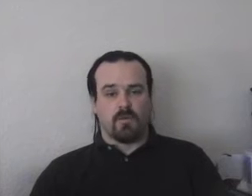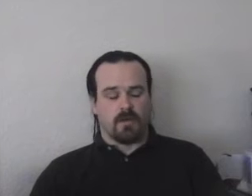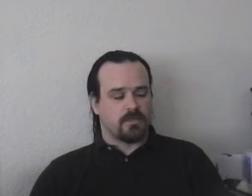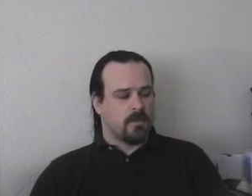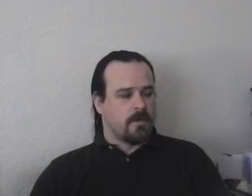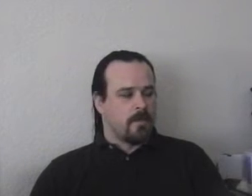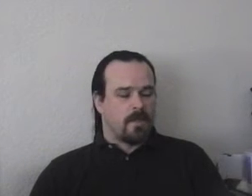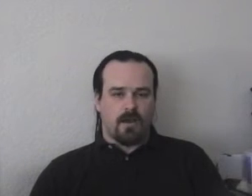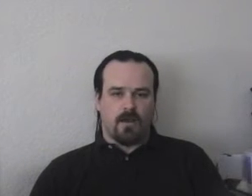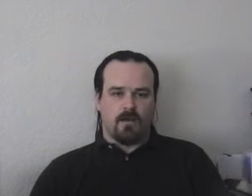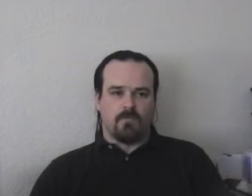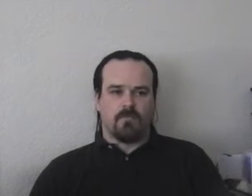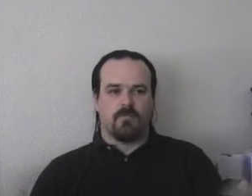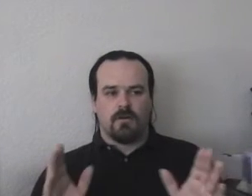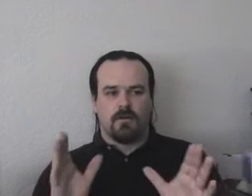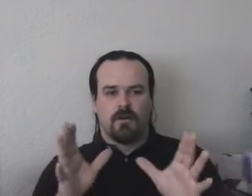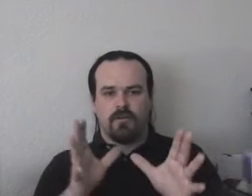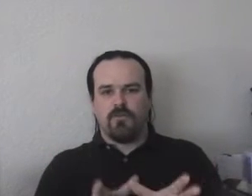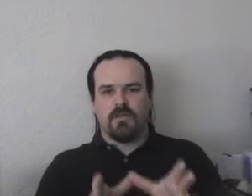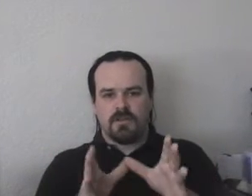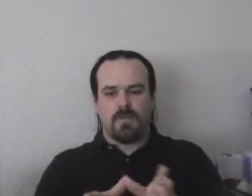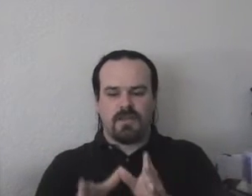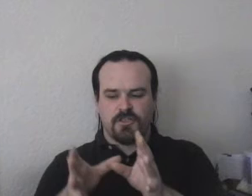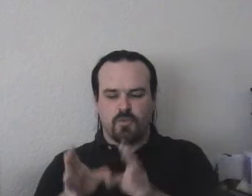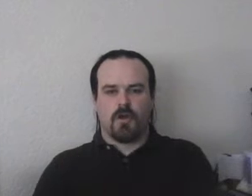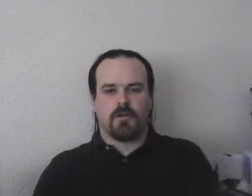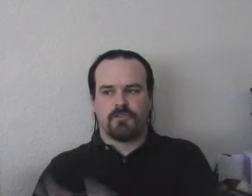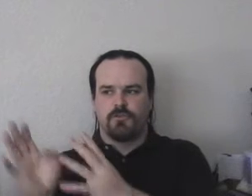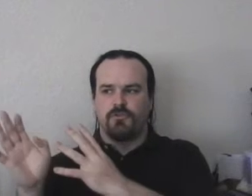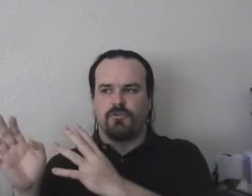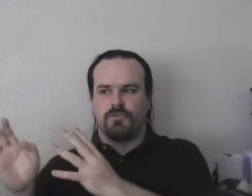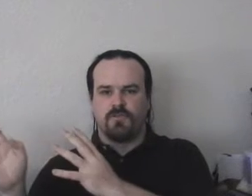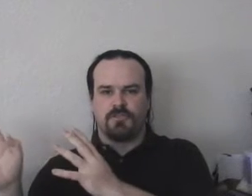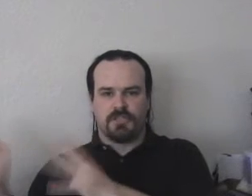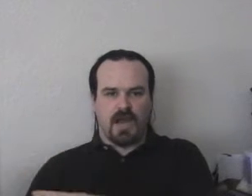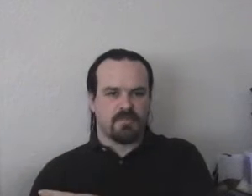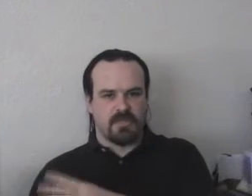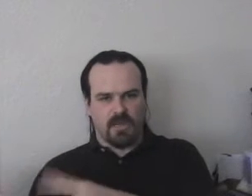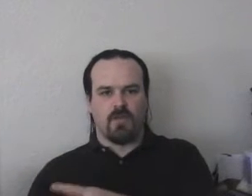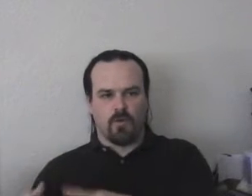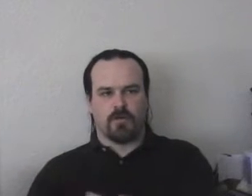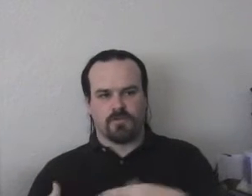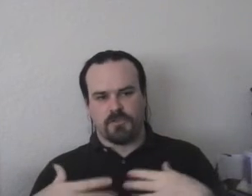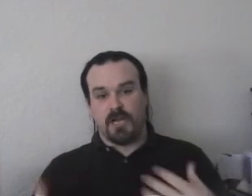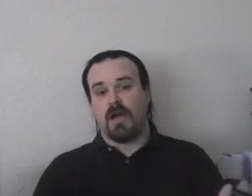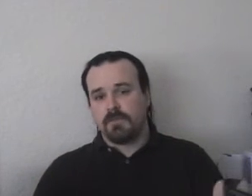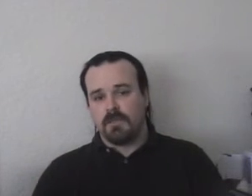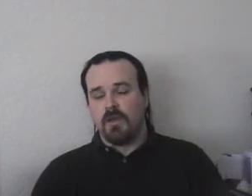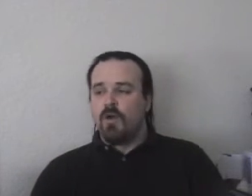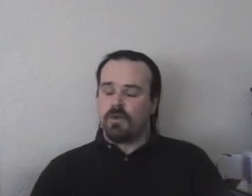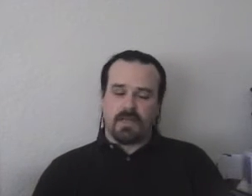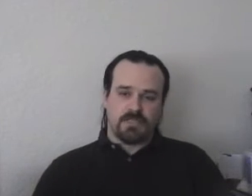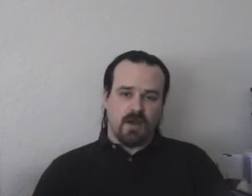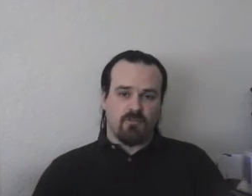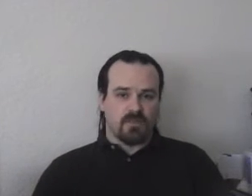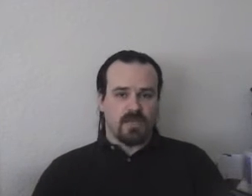works, a union dispatches workers to different shops that need workers for jobs. When that job runs